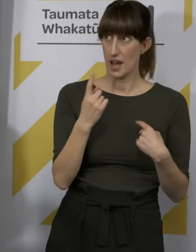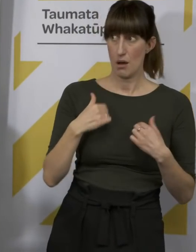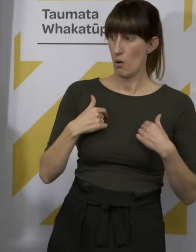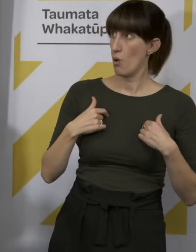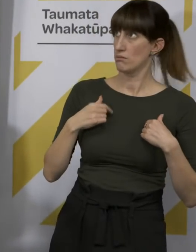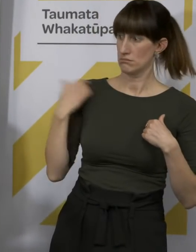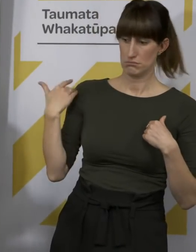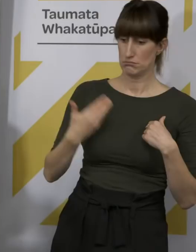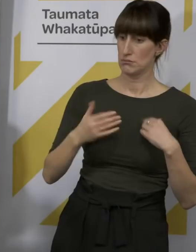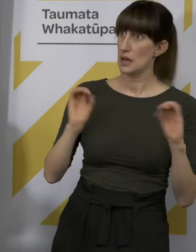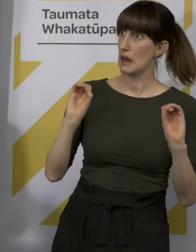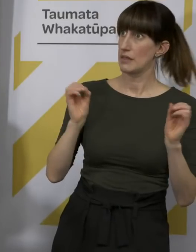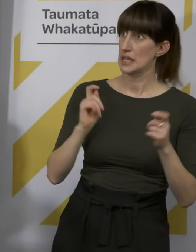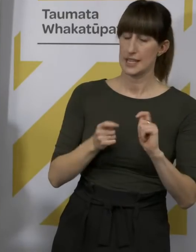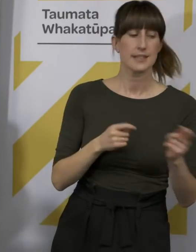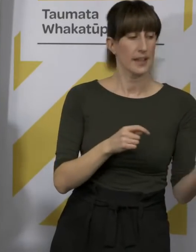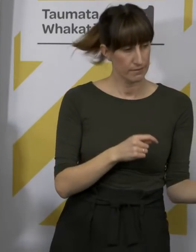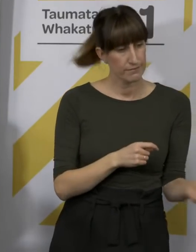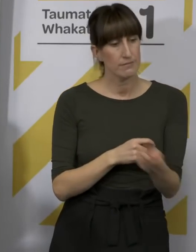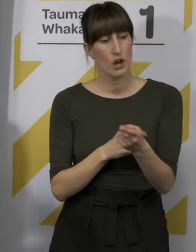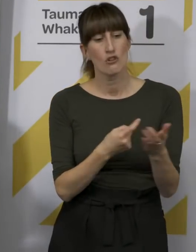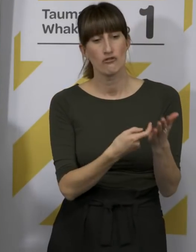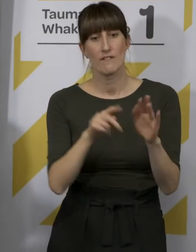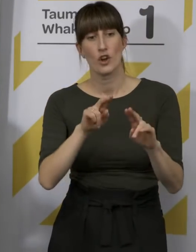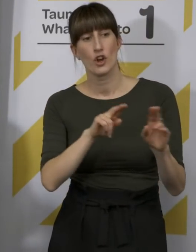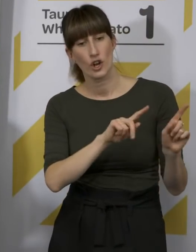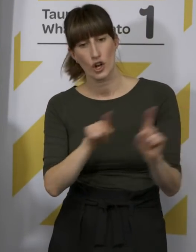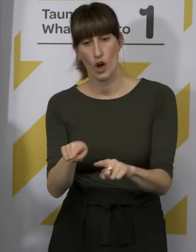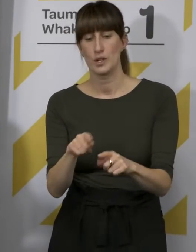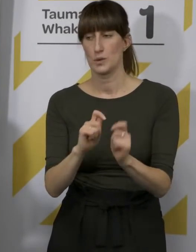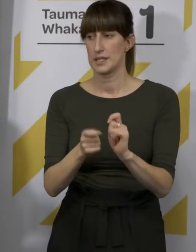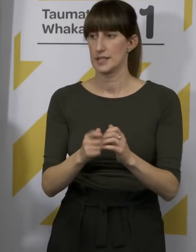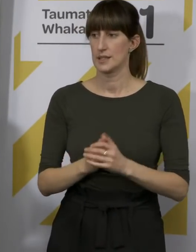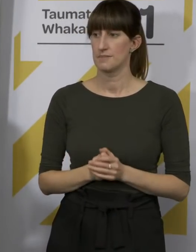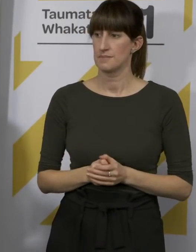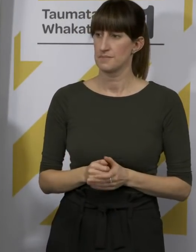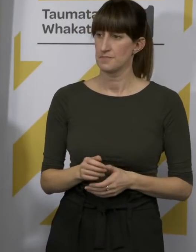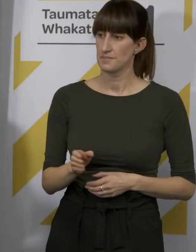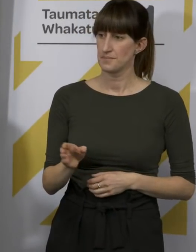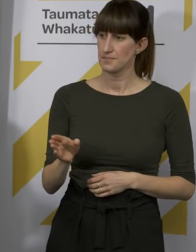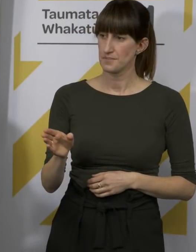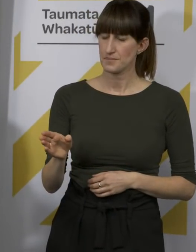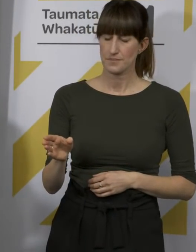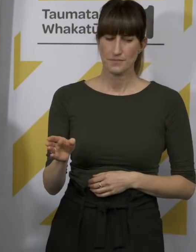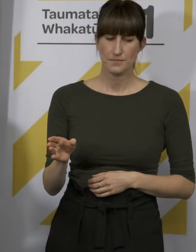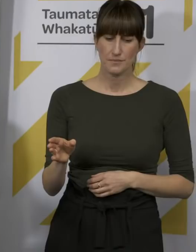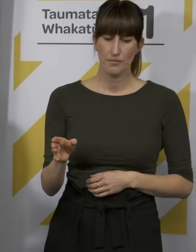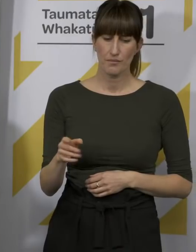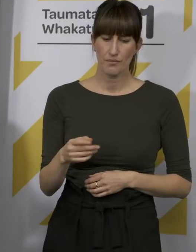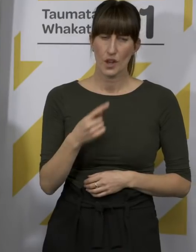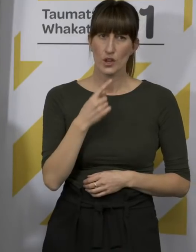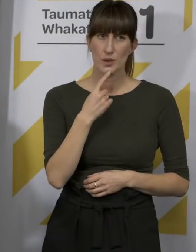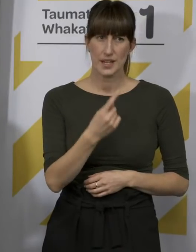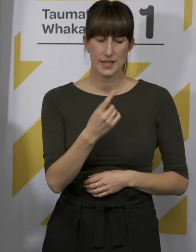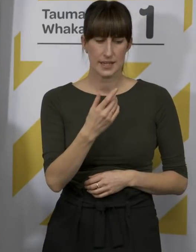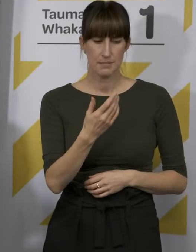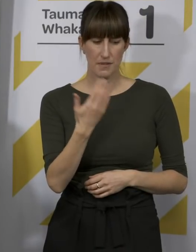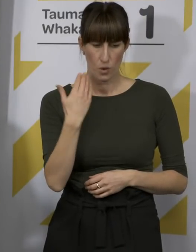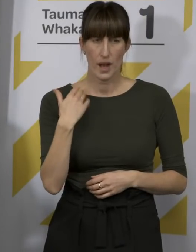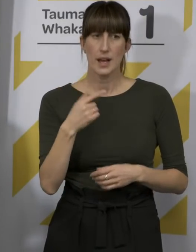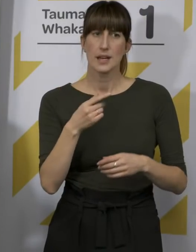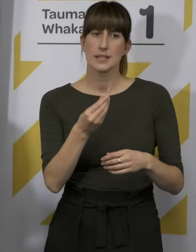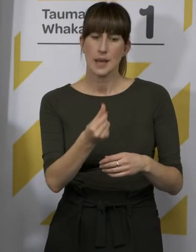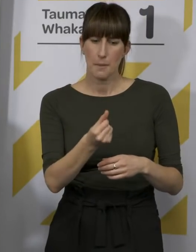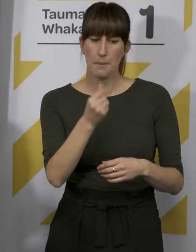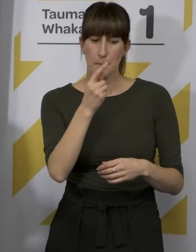they've been referred for testing. You mentioned in one of your earlier answers to Derek, I think, that some of those people who were granted compassionate leave were